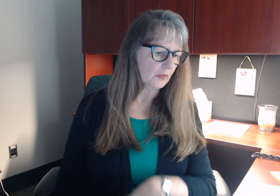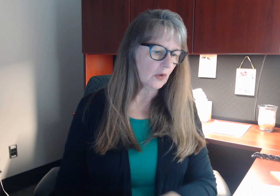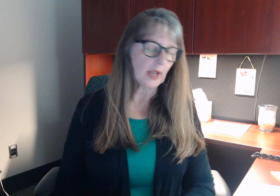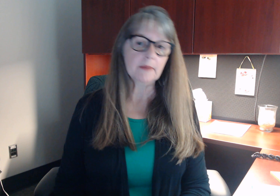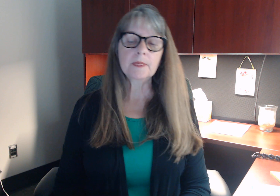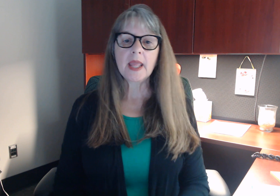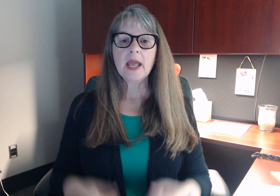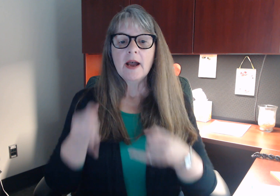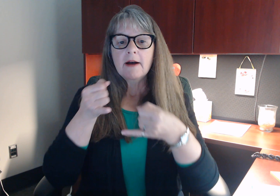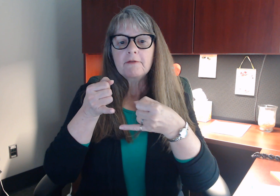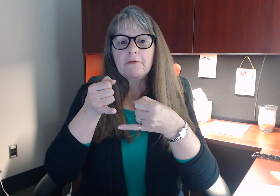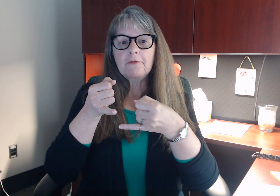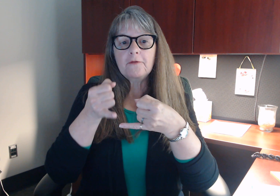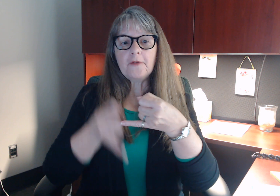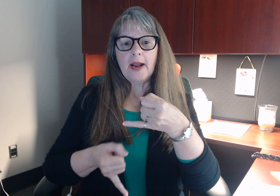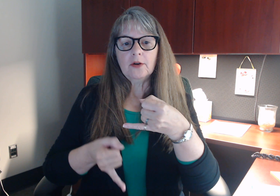Okay. Final.